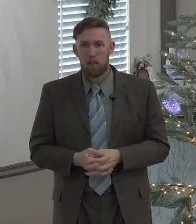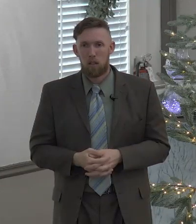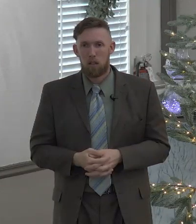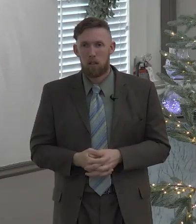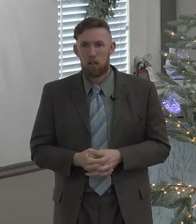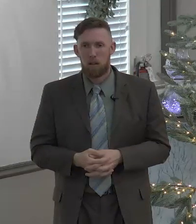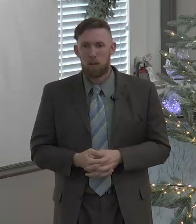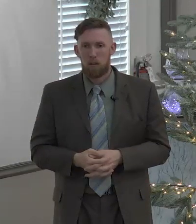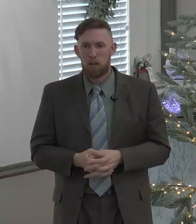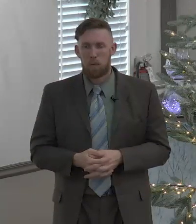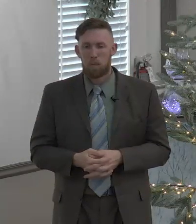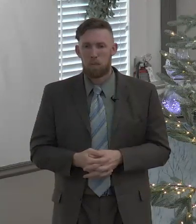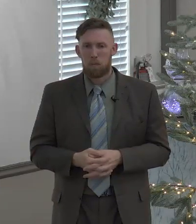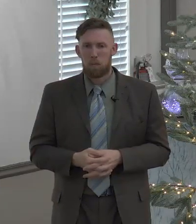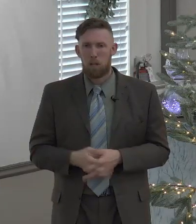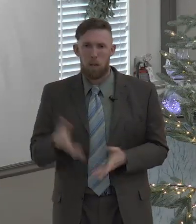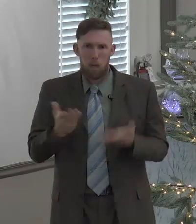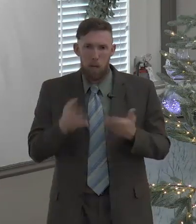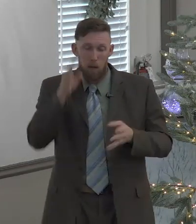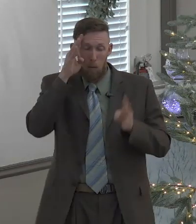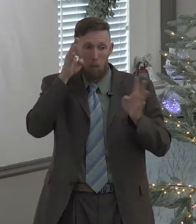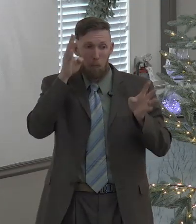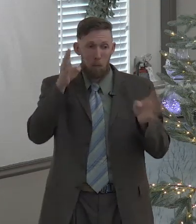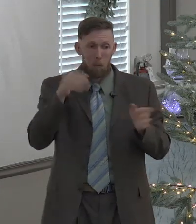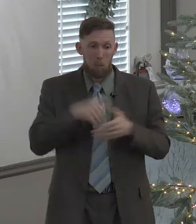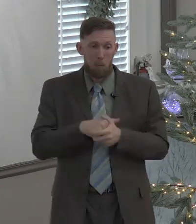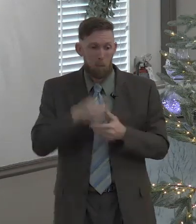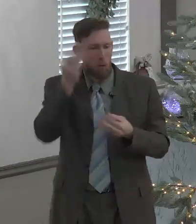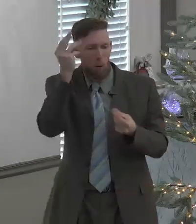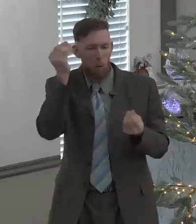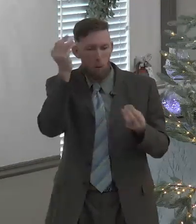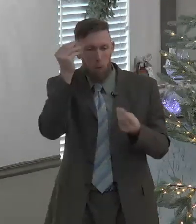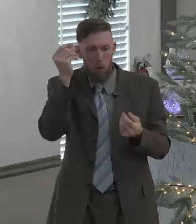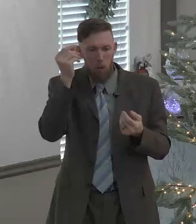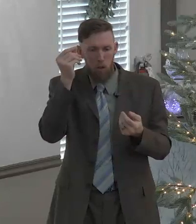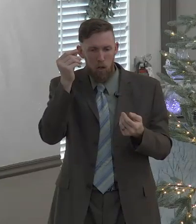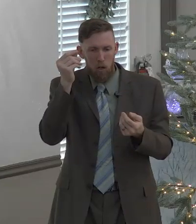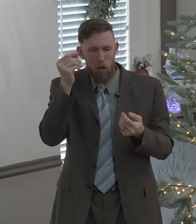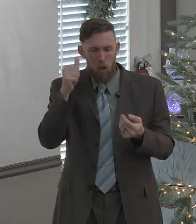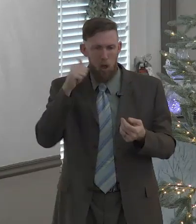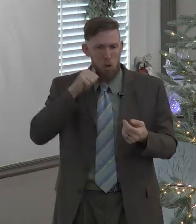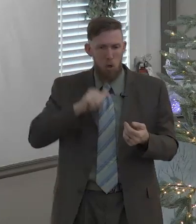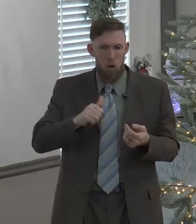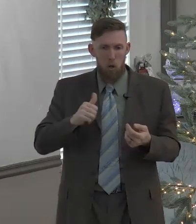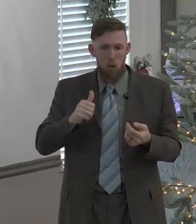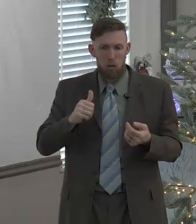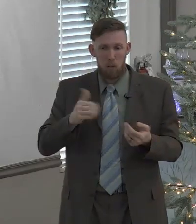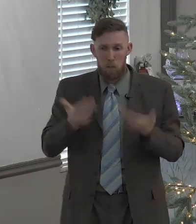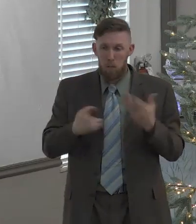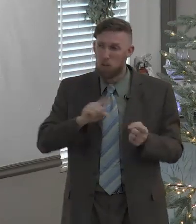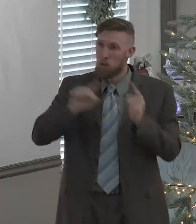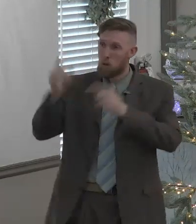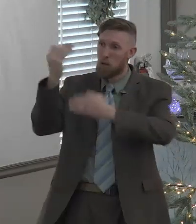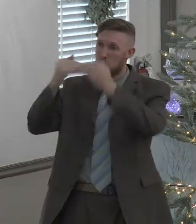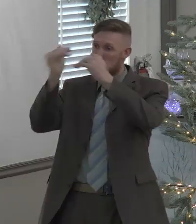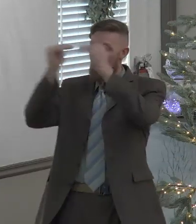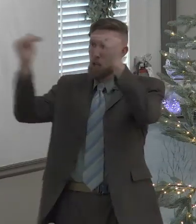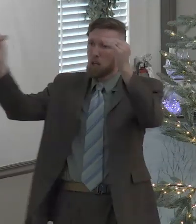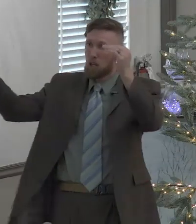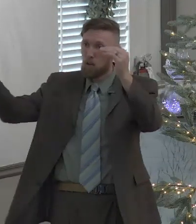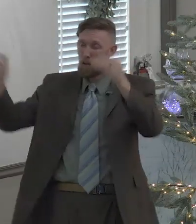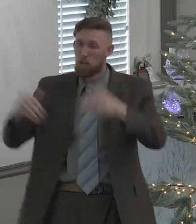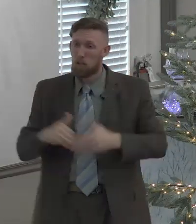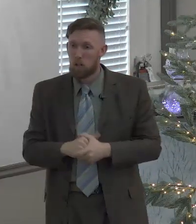Haven't you wondered, well, did the little girl go to heaven and now the Lord brings her back and she has to leave heaven and come back to